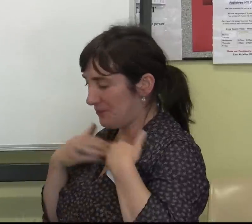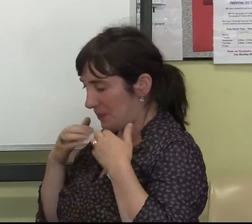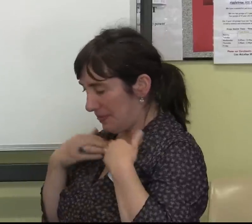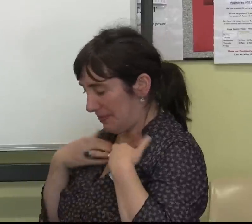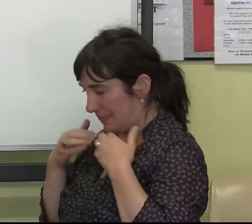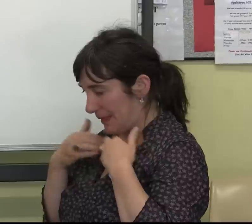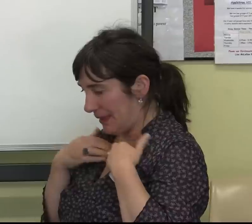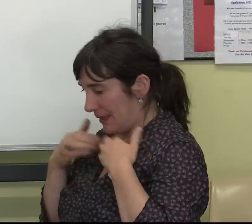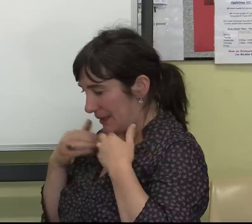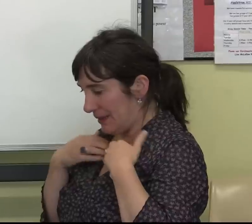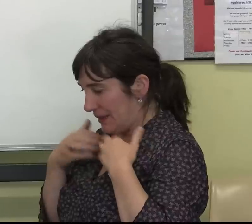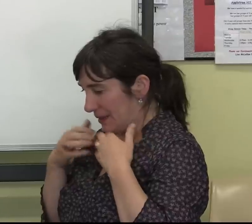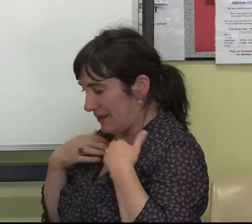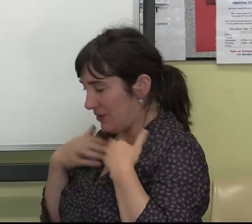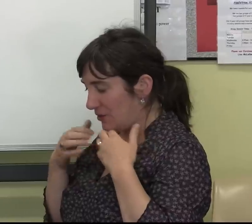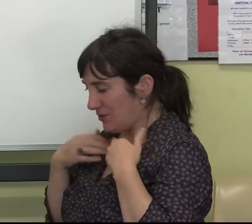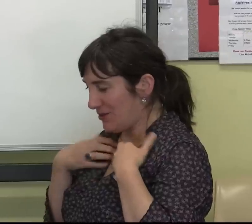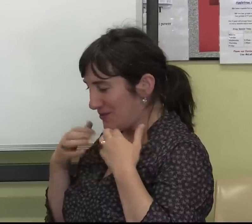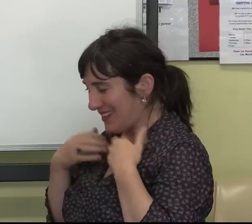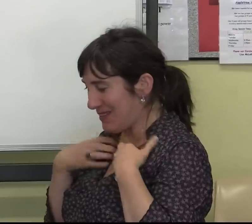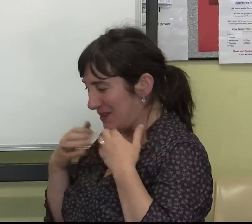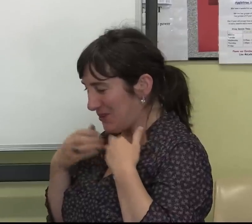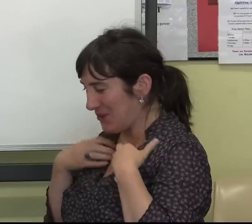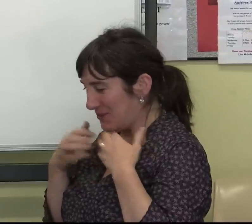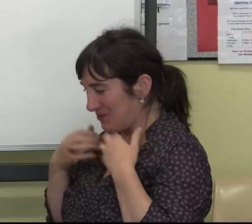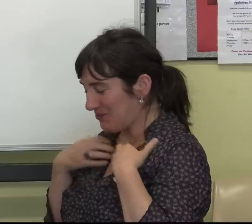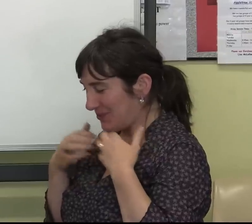Thank you universe for letting me know. All